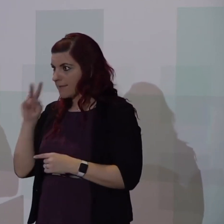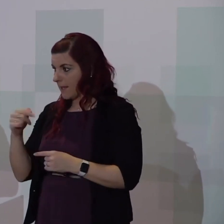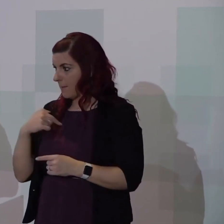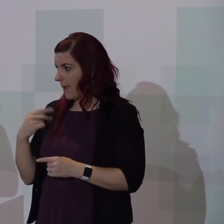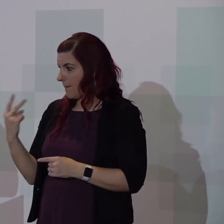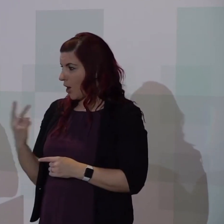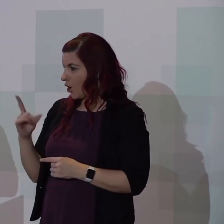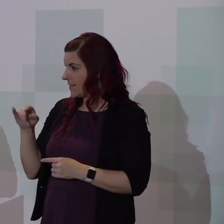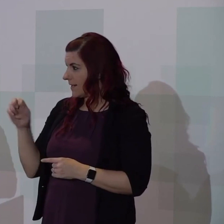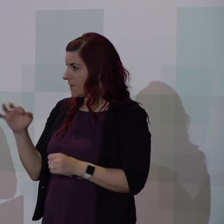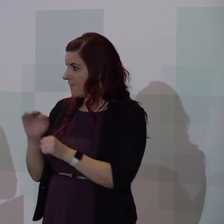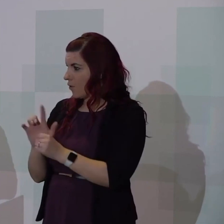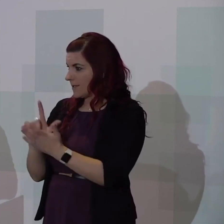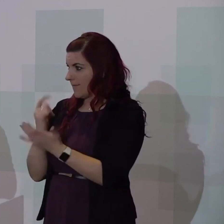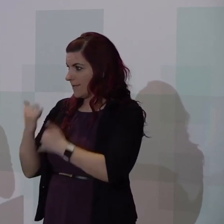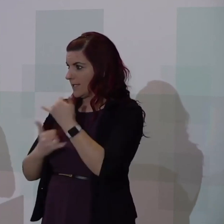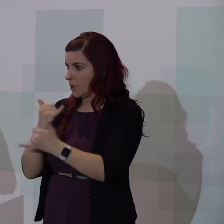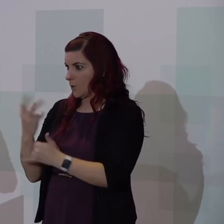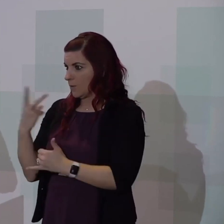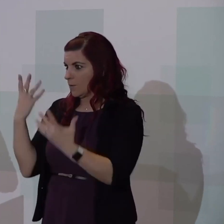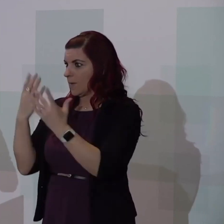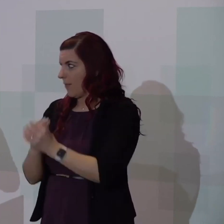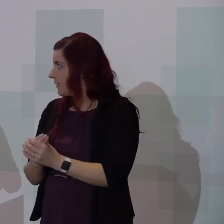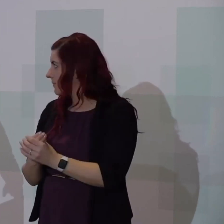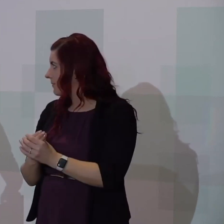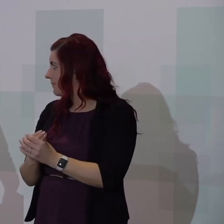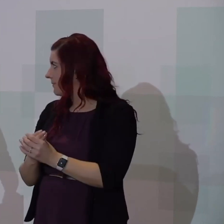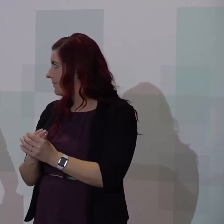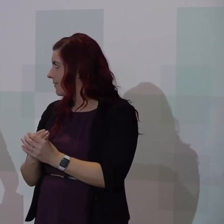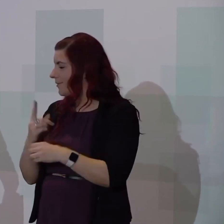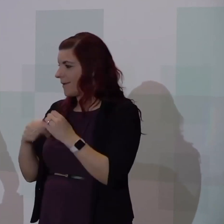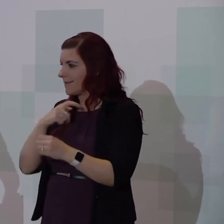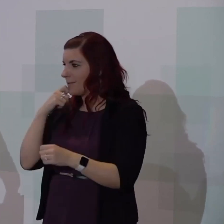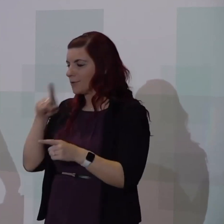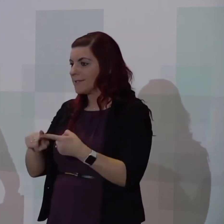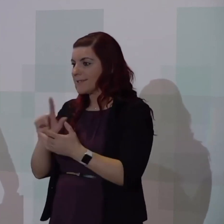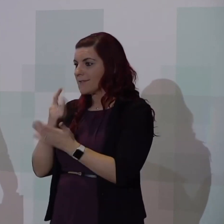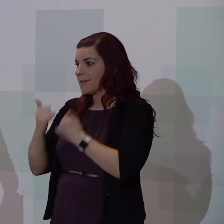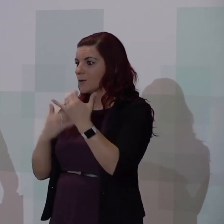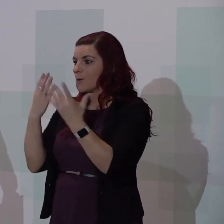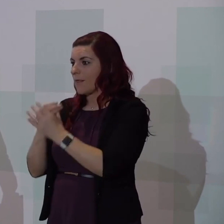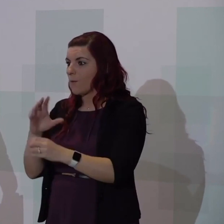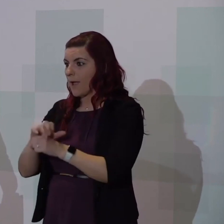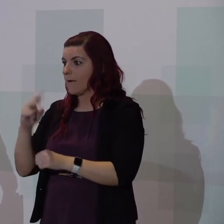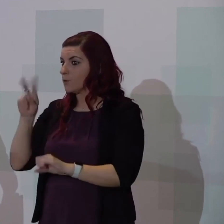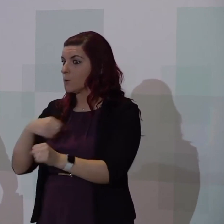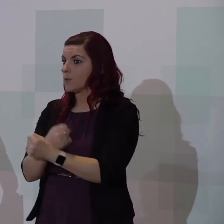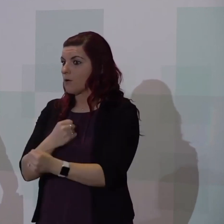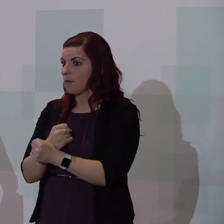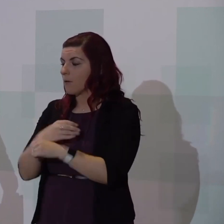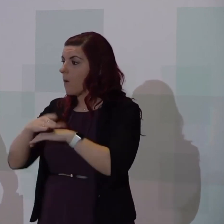partner Denise for 17 years. I'm already emotional. I don't know why I'm emotional about that. Sorry. We have two sons. Our eldest son